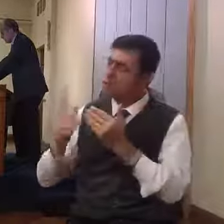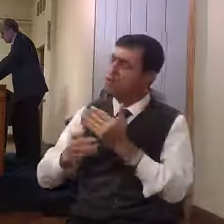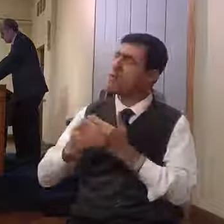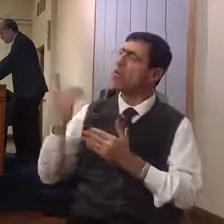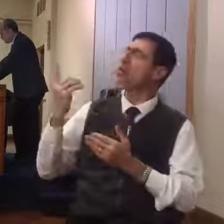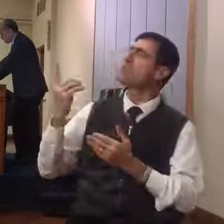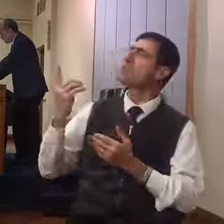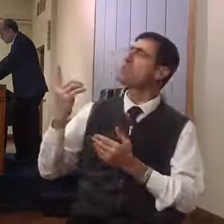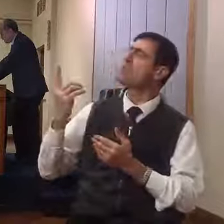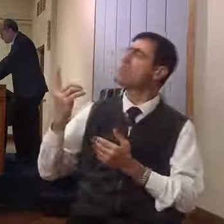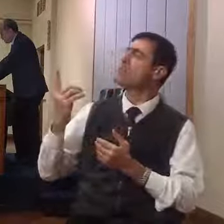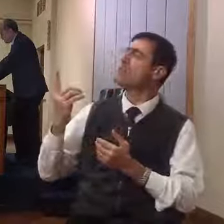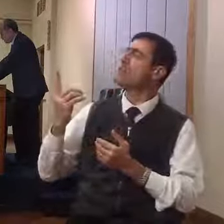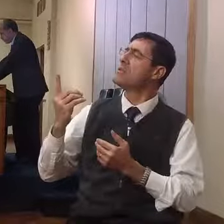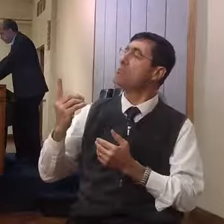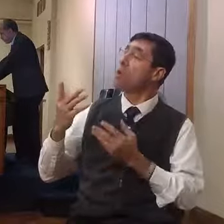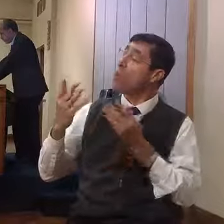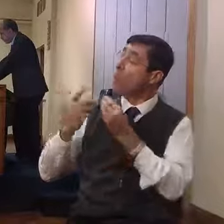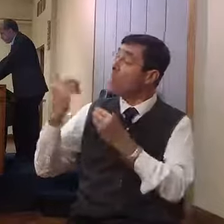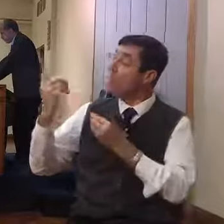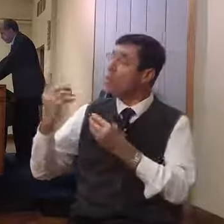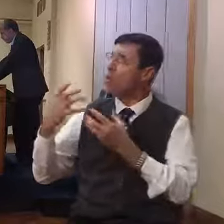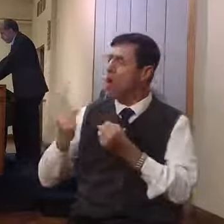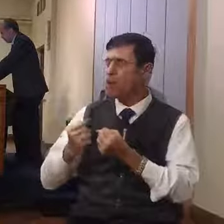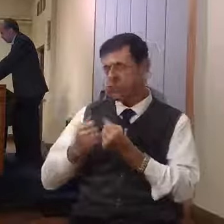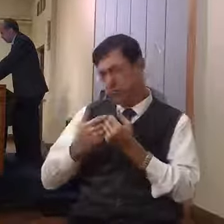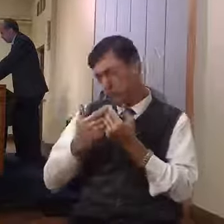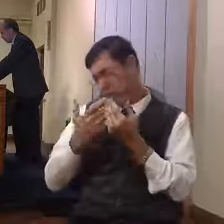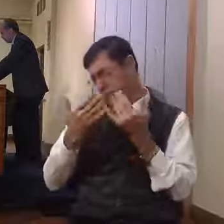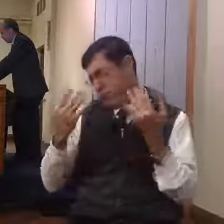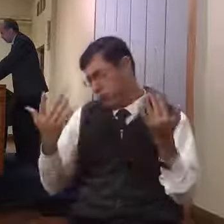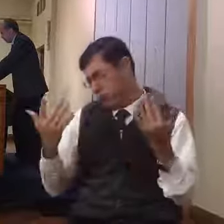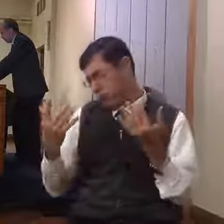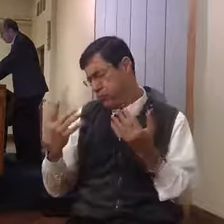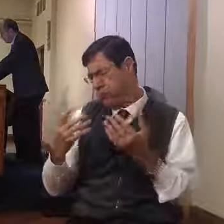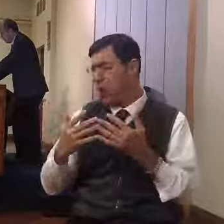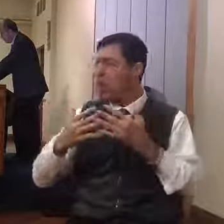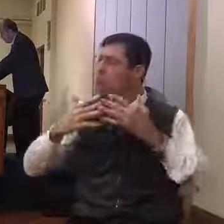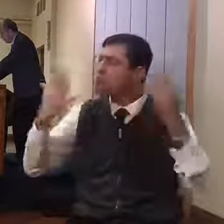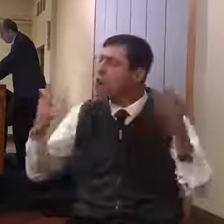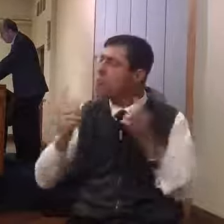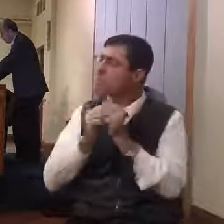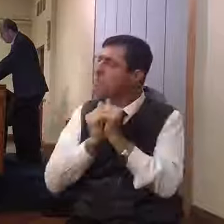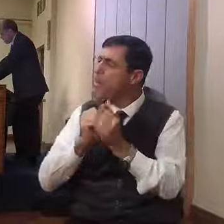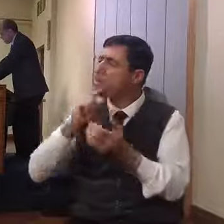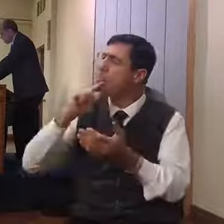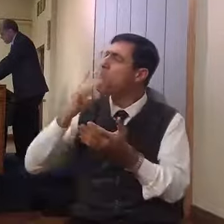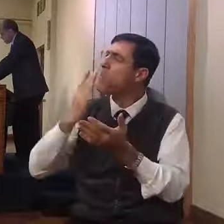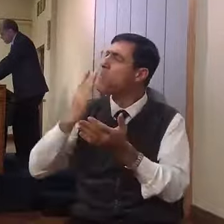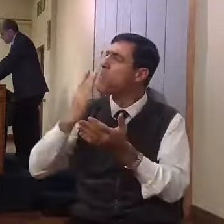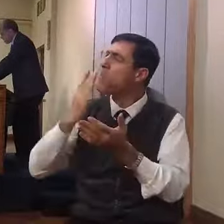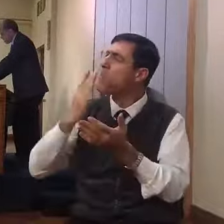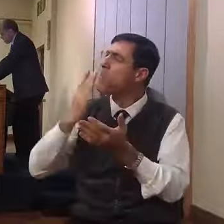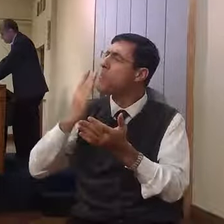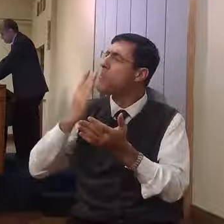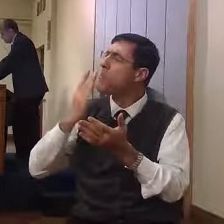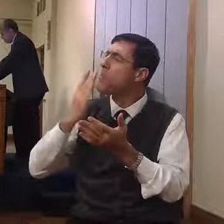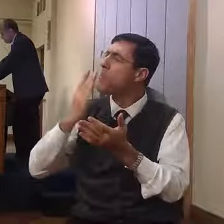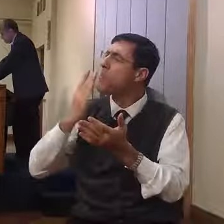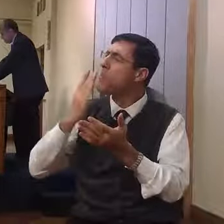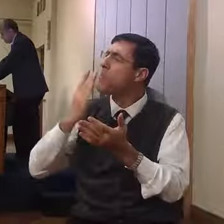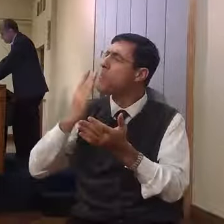received great and precious promises. O Lord, we thank Thee for free salvation.